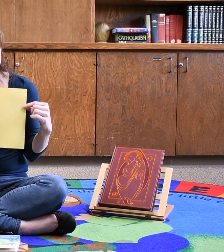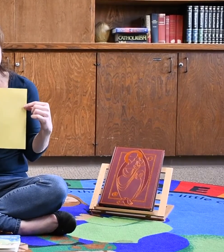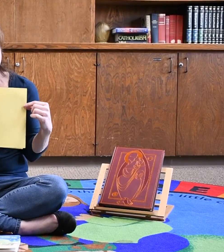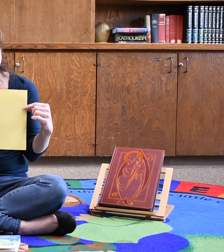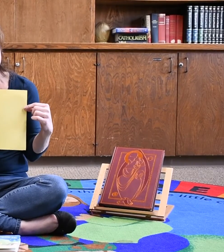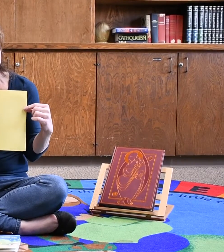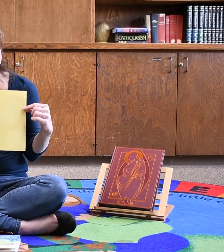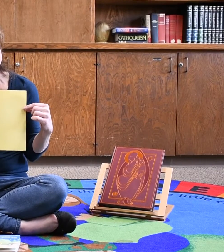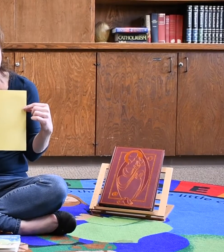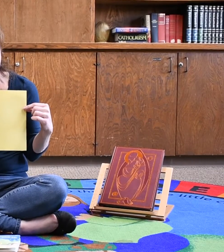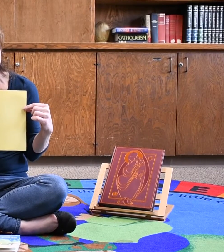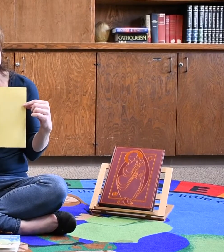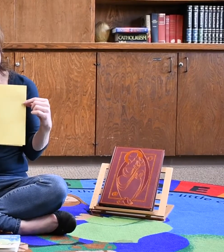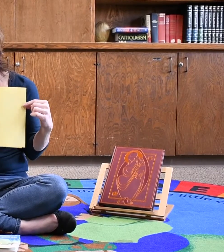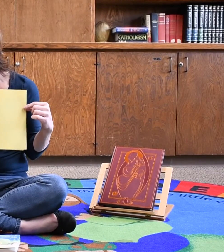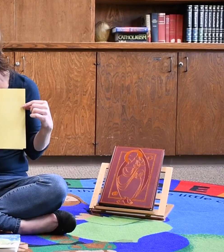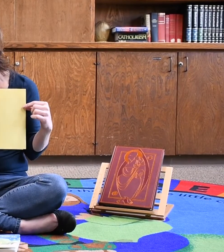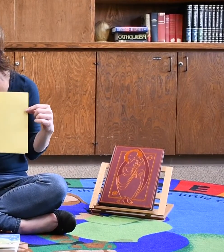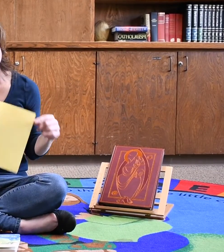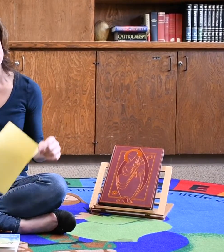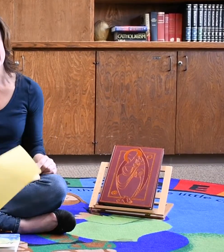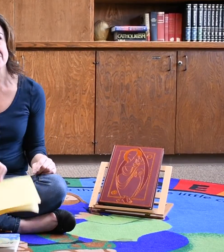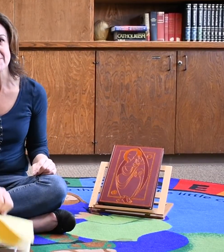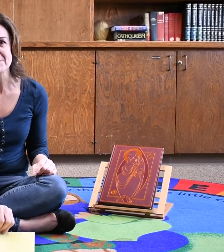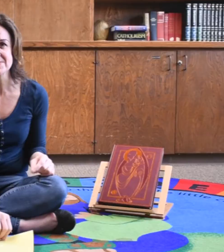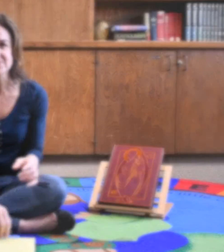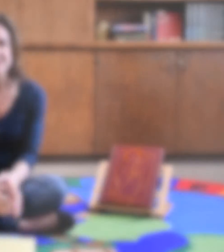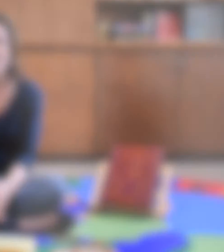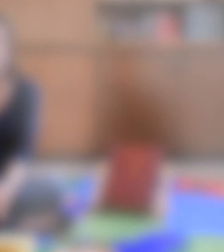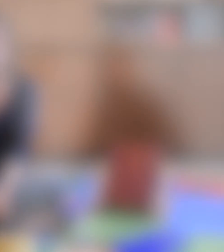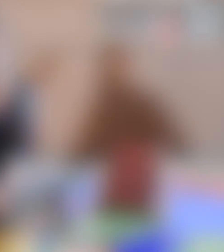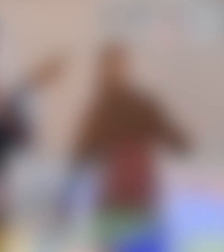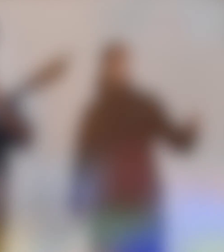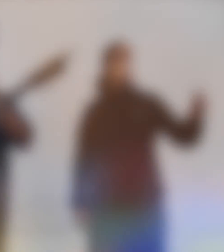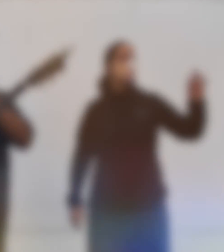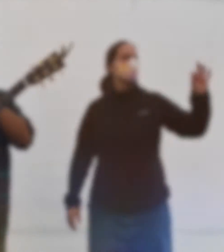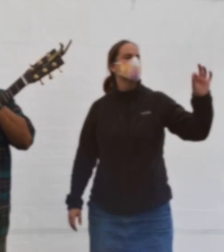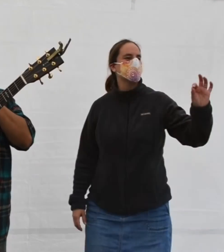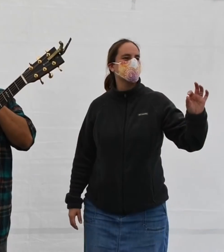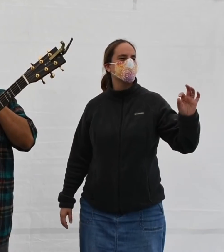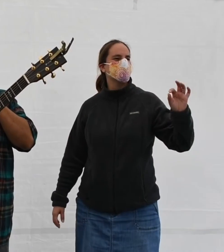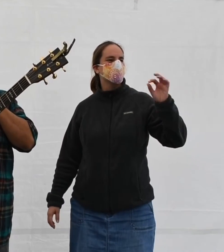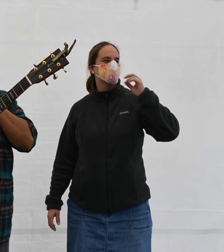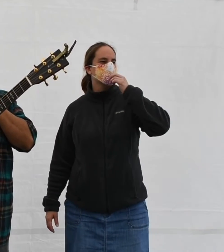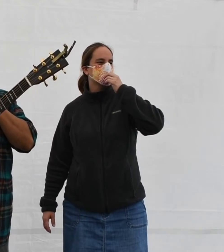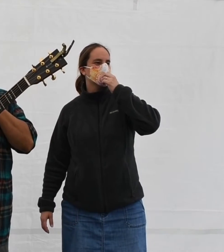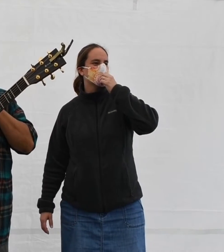with. And that's our craft for today. Before we go, let's hear a song from Mr. Steve.